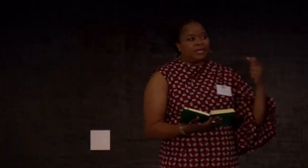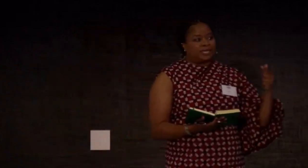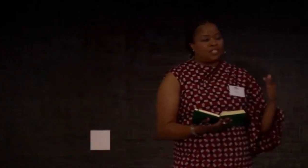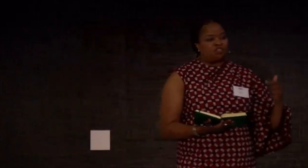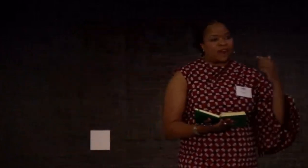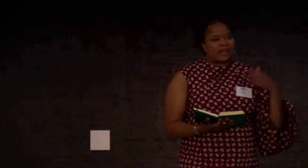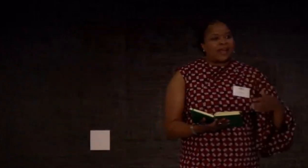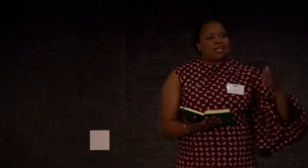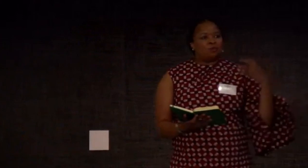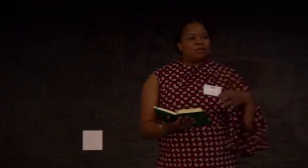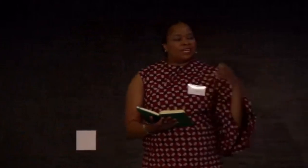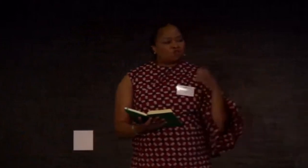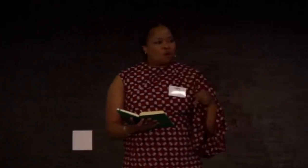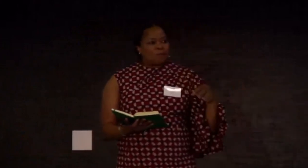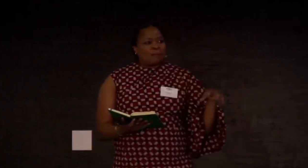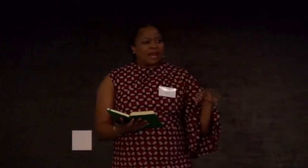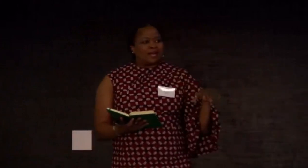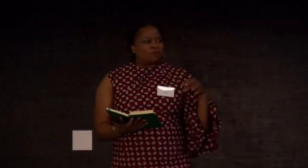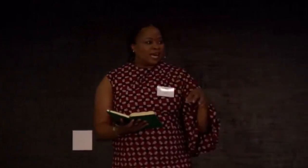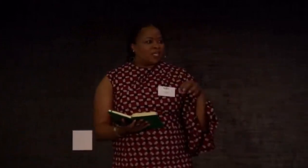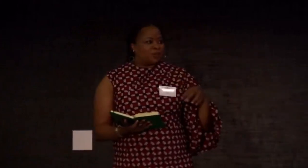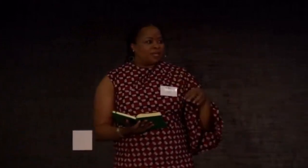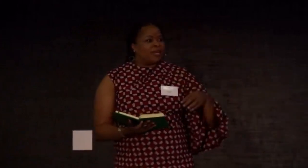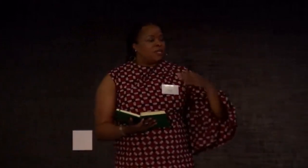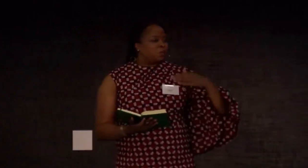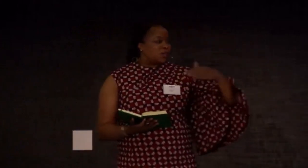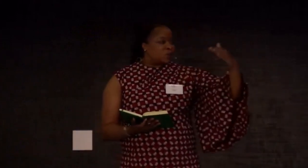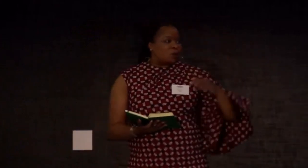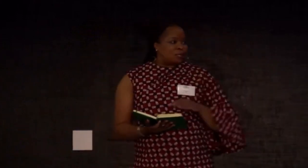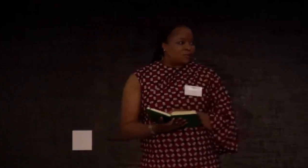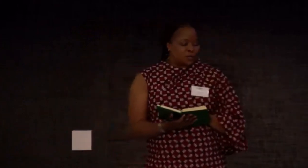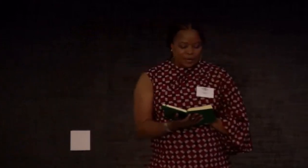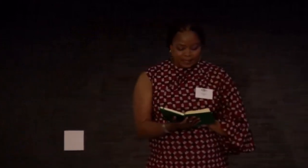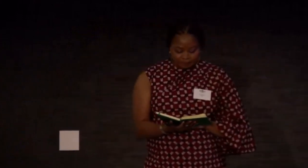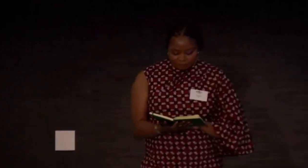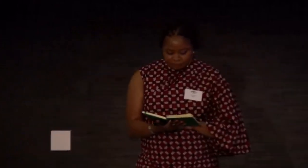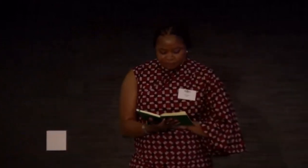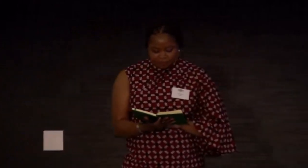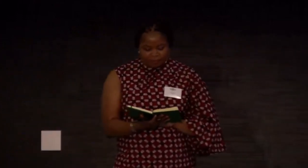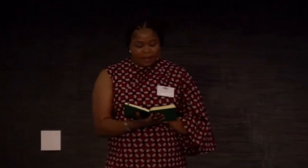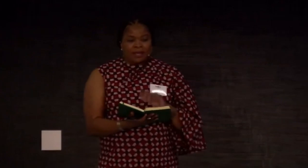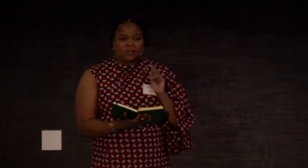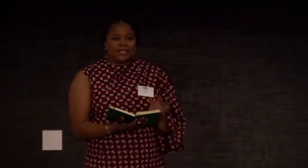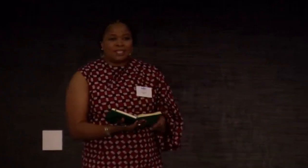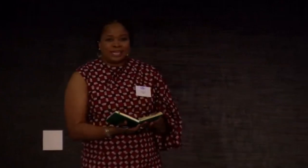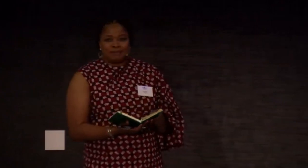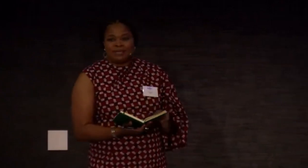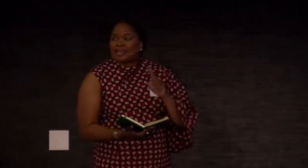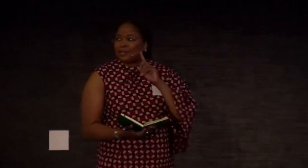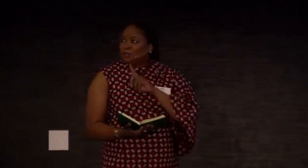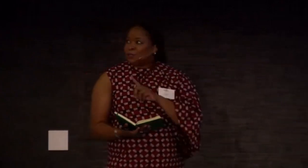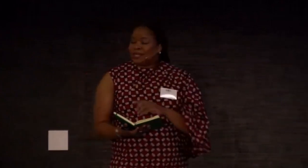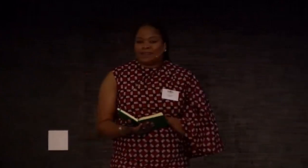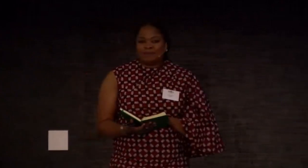an organization and try to build a strong pipeline of talent within so that we're always future ready. So ladies and gentlemen,